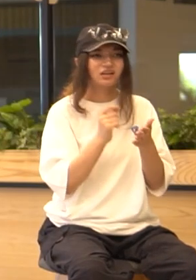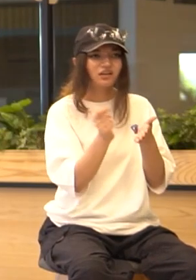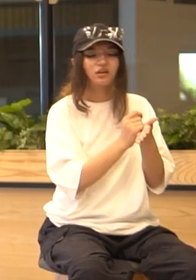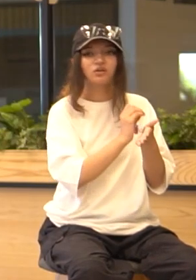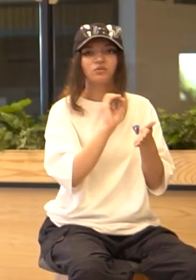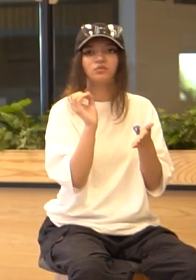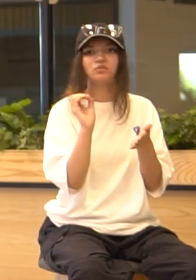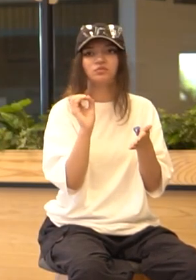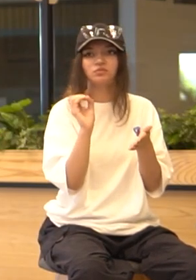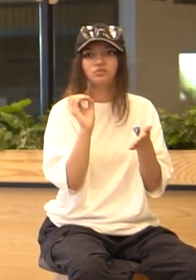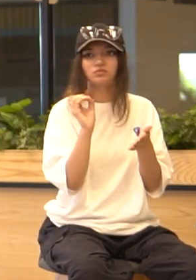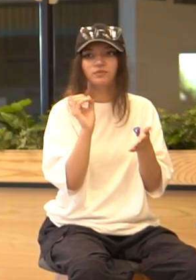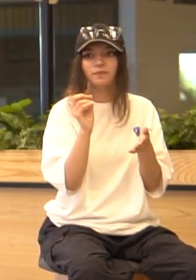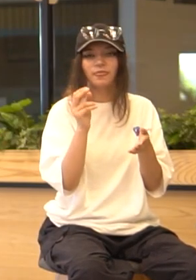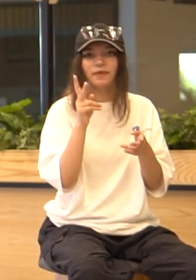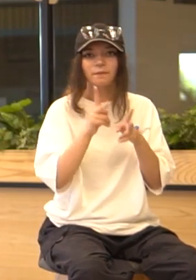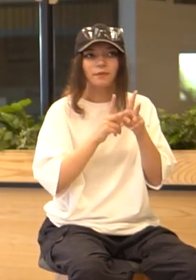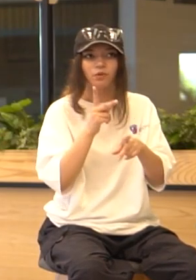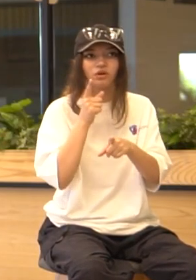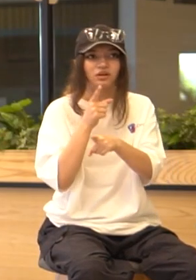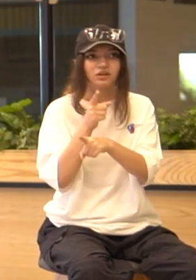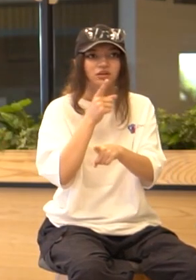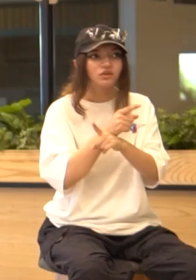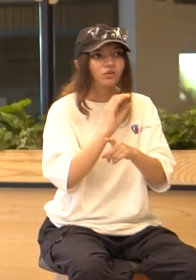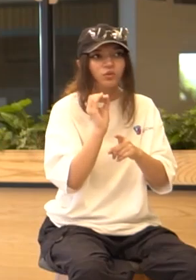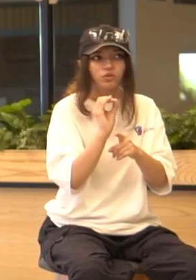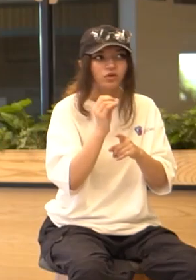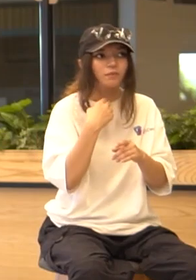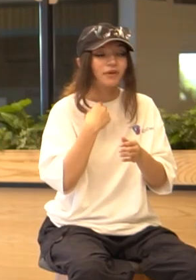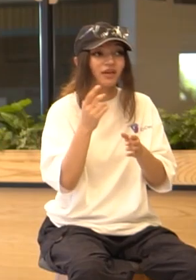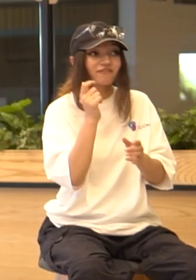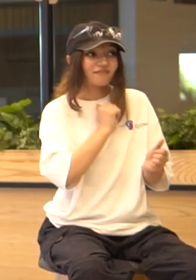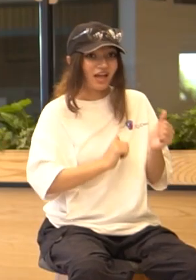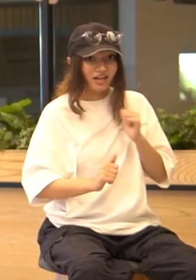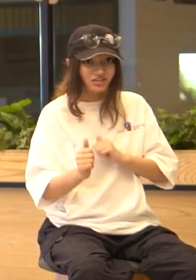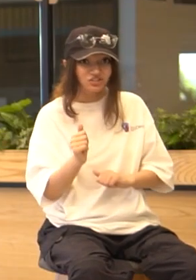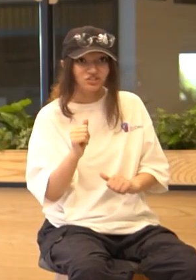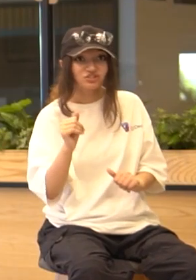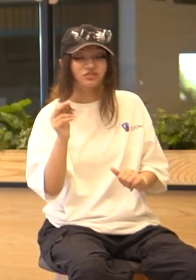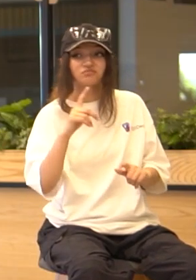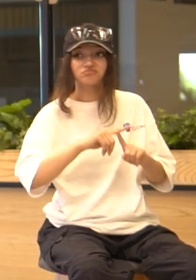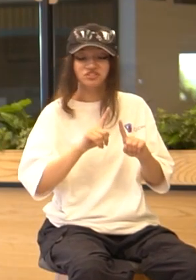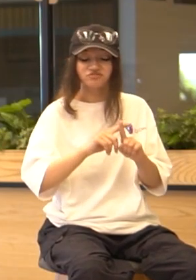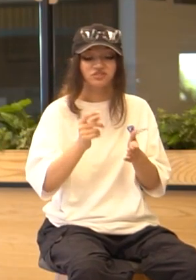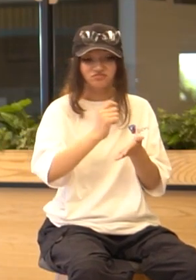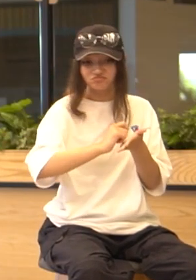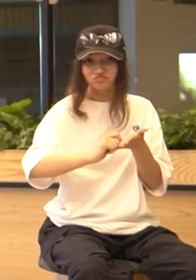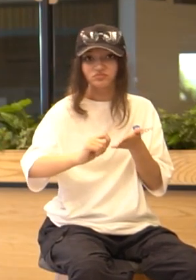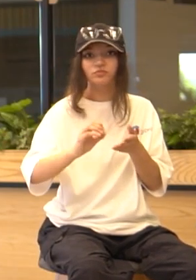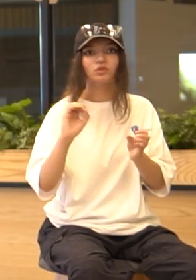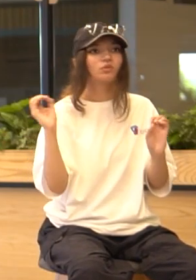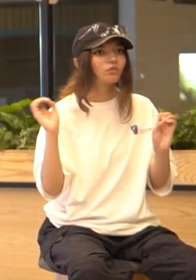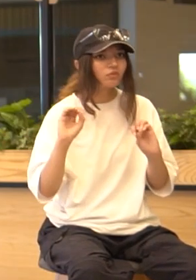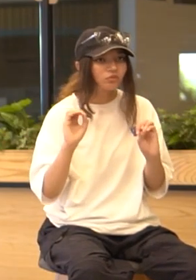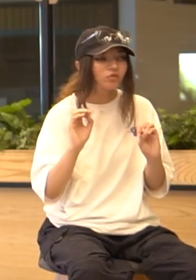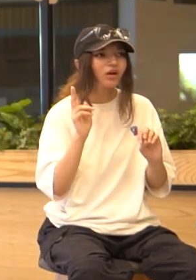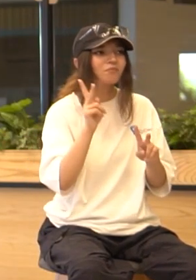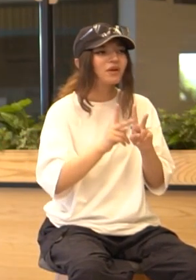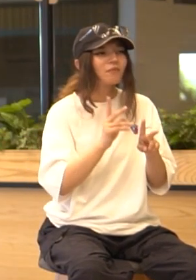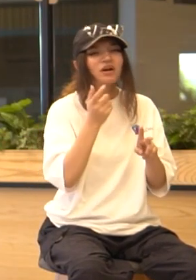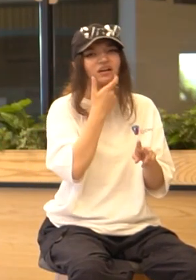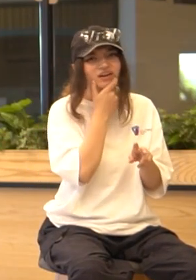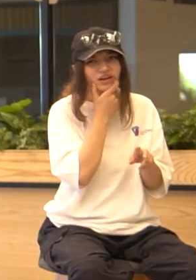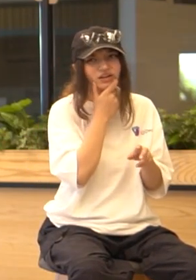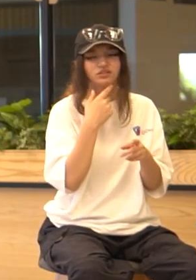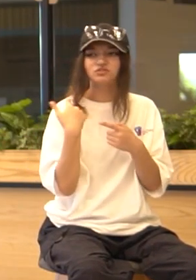that was being taught. Like, we didn't see it in our design curriculum, even though we had covered like a whole lot of marketing deliverables. We